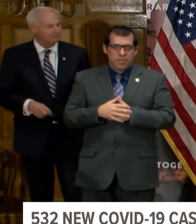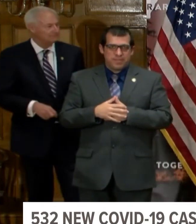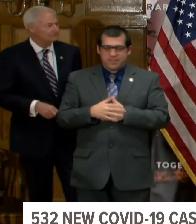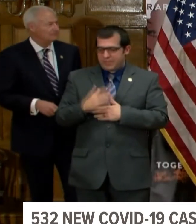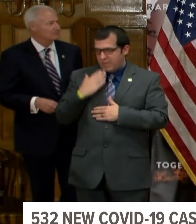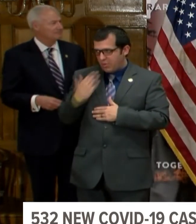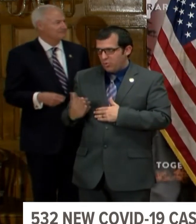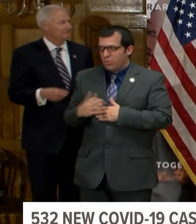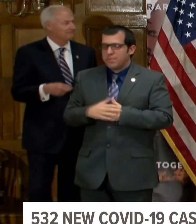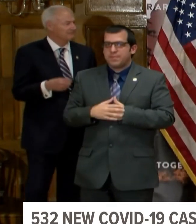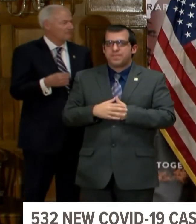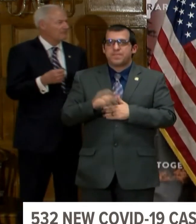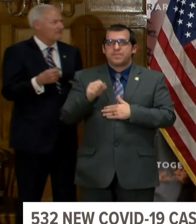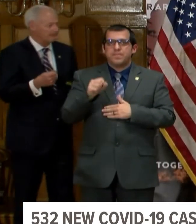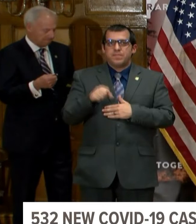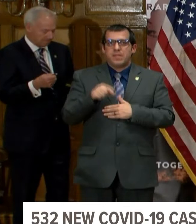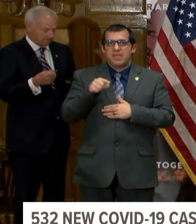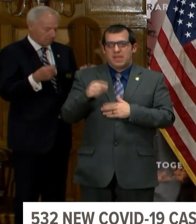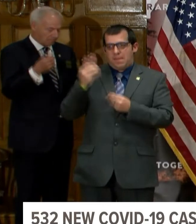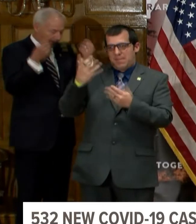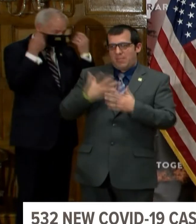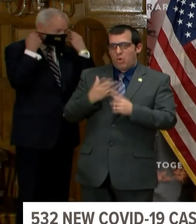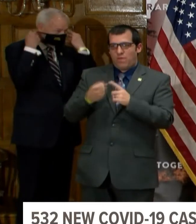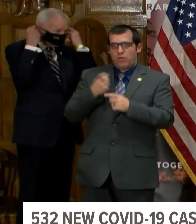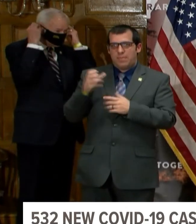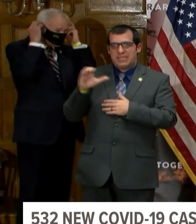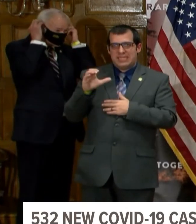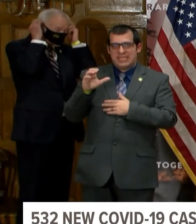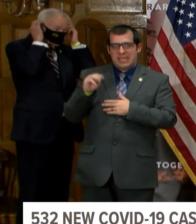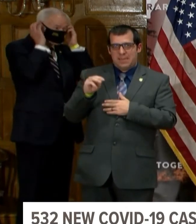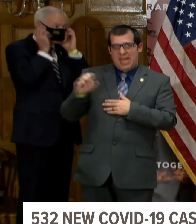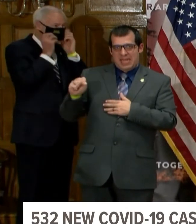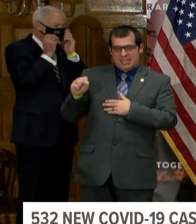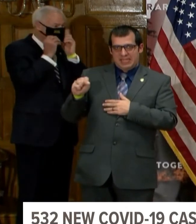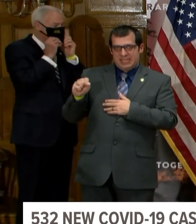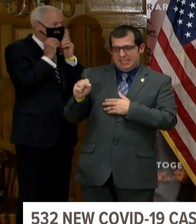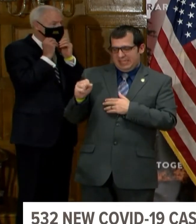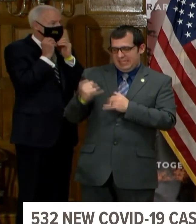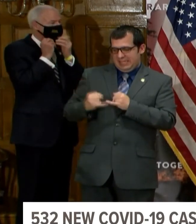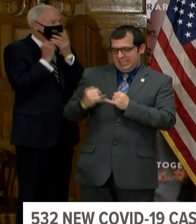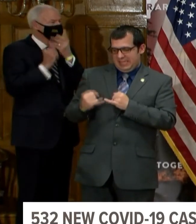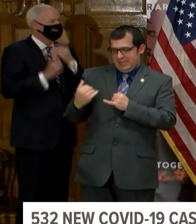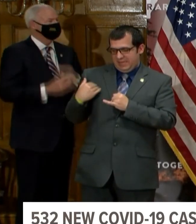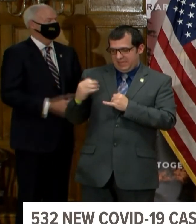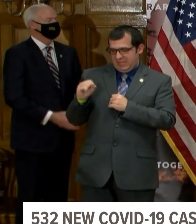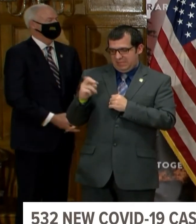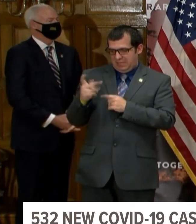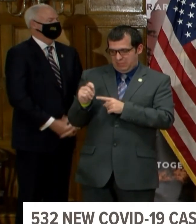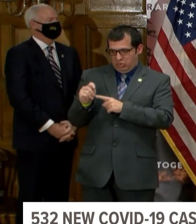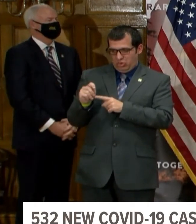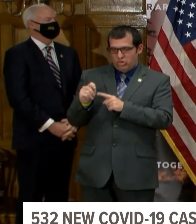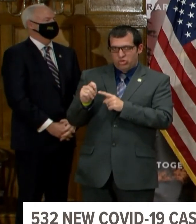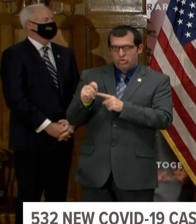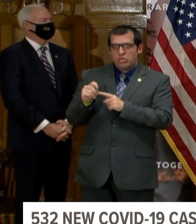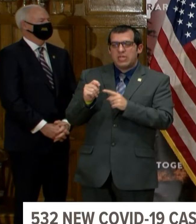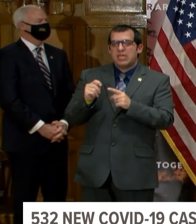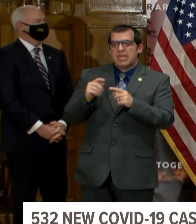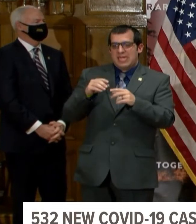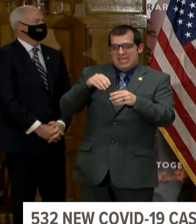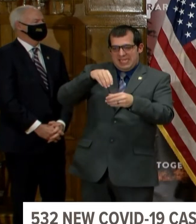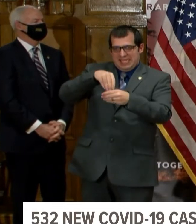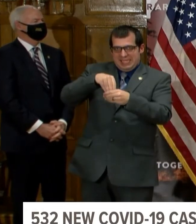Thank you. Yes, the memo that came out from CMS on the end of September identified visitation,